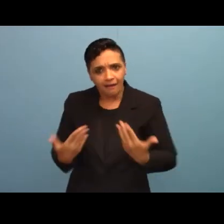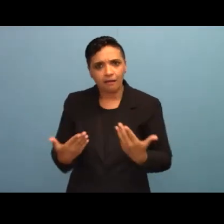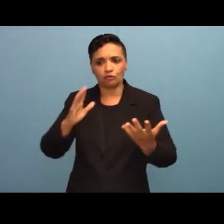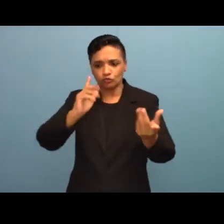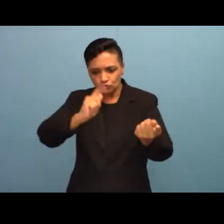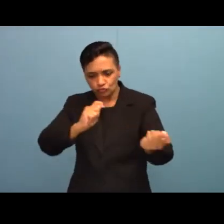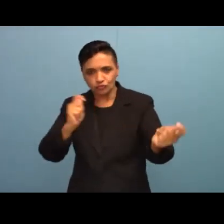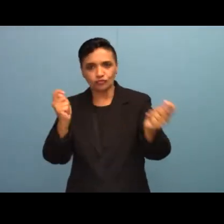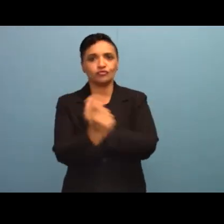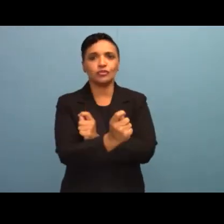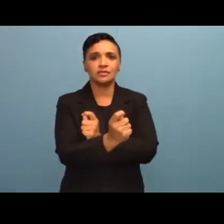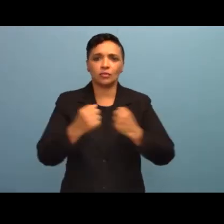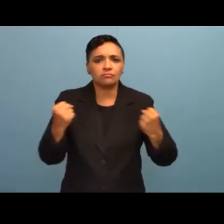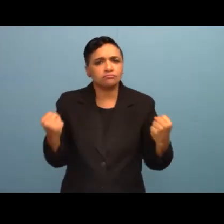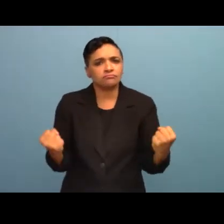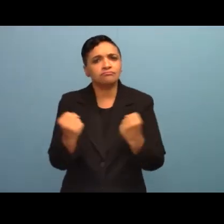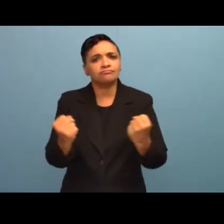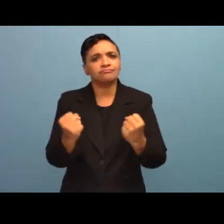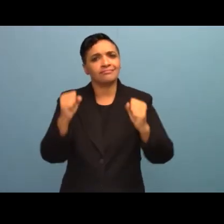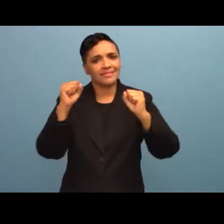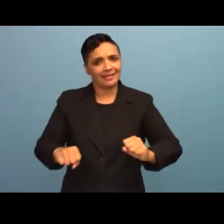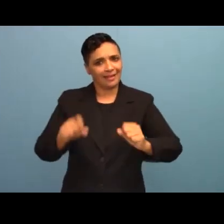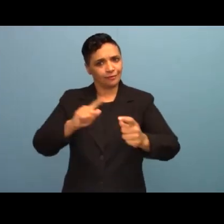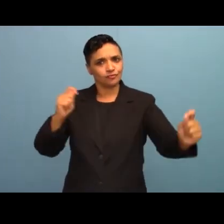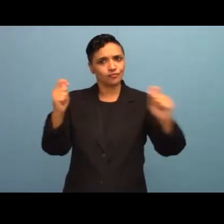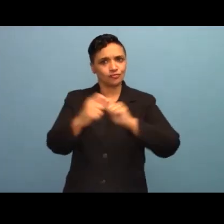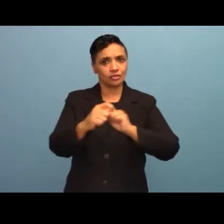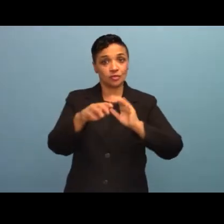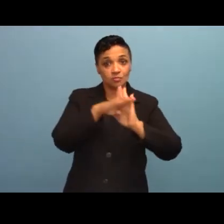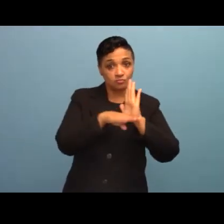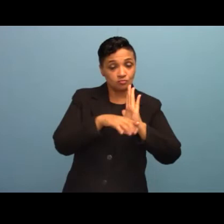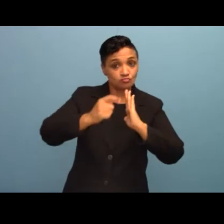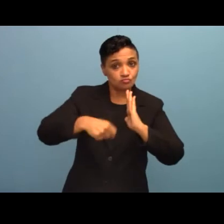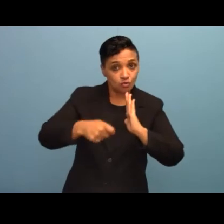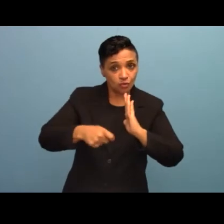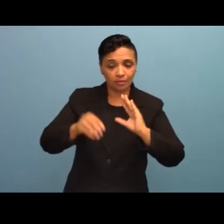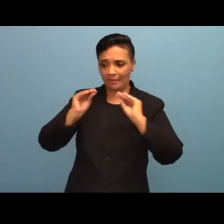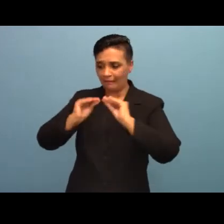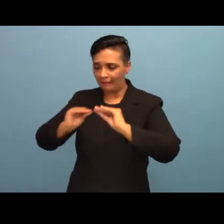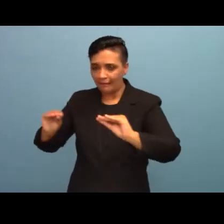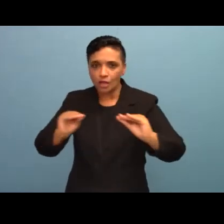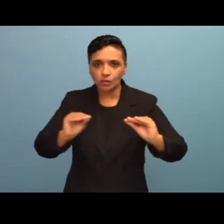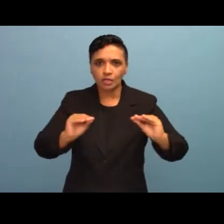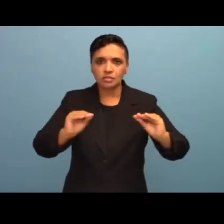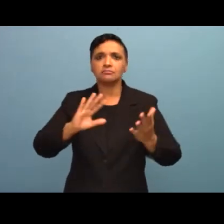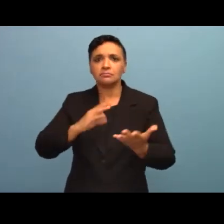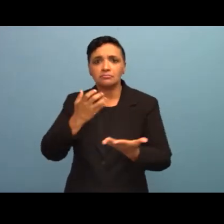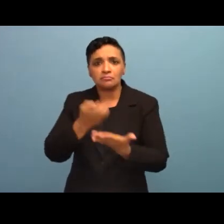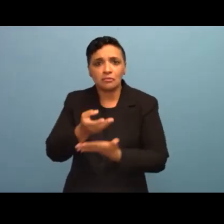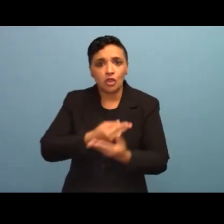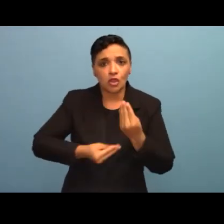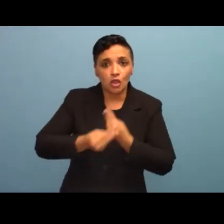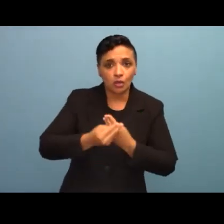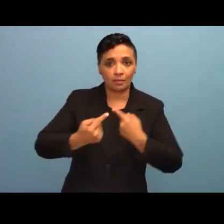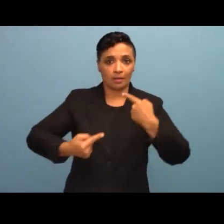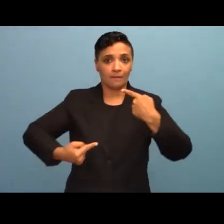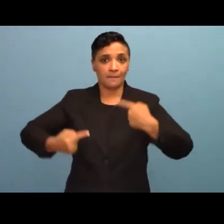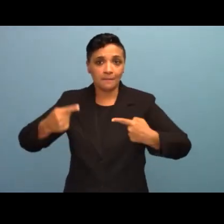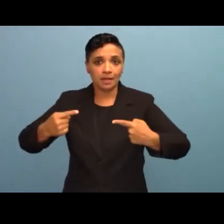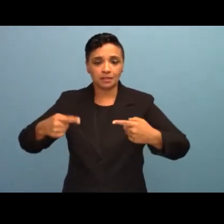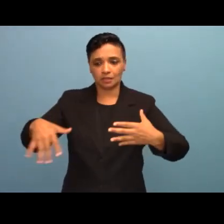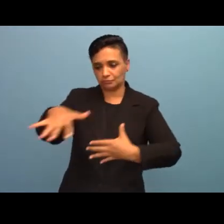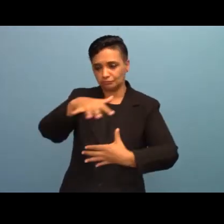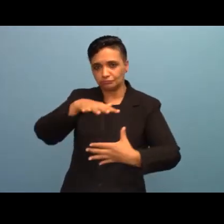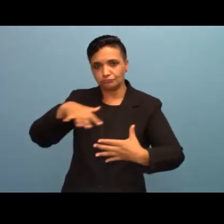transformative efforts to change the educational, social, economic, and political conditions that